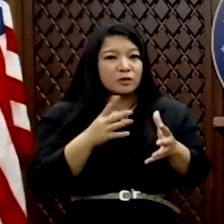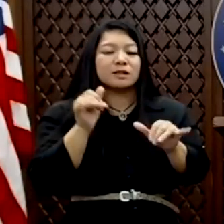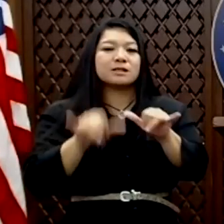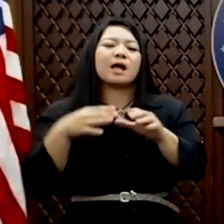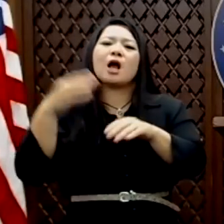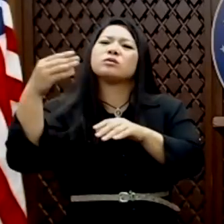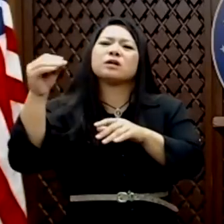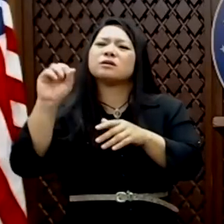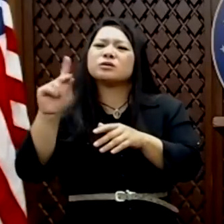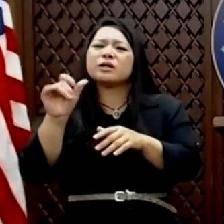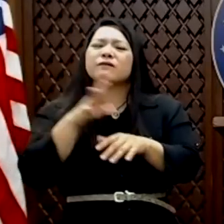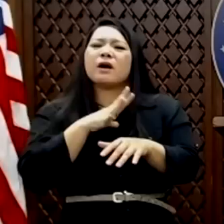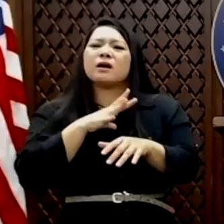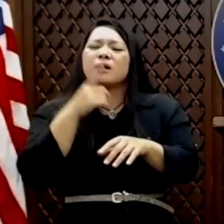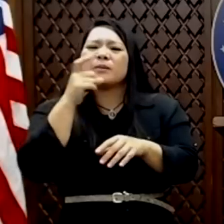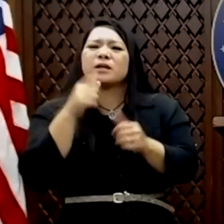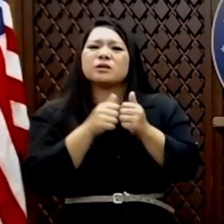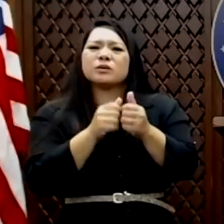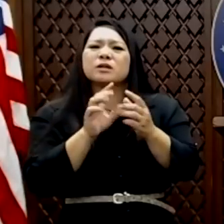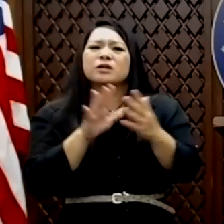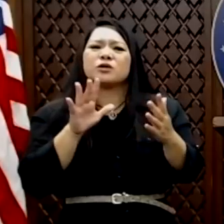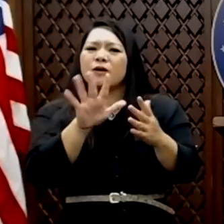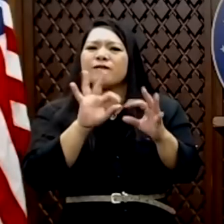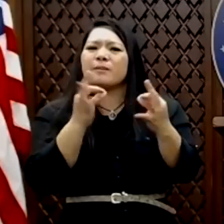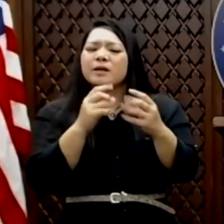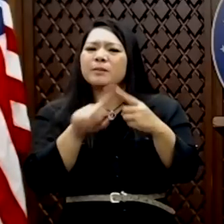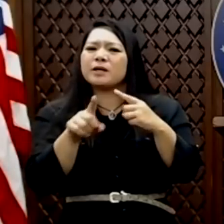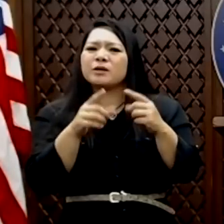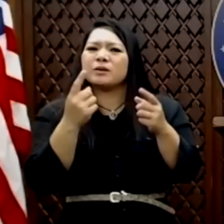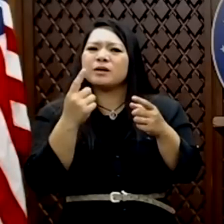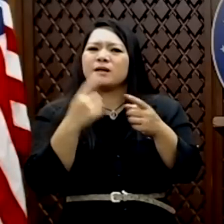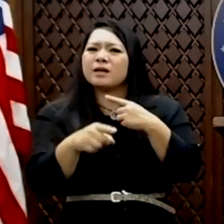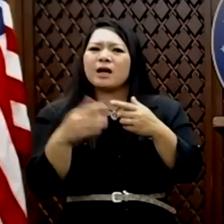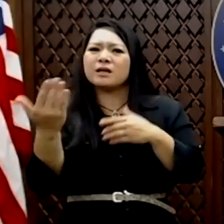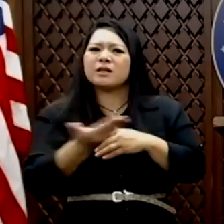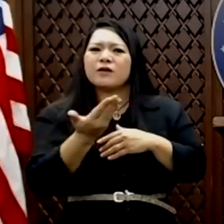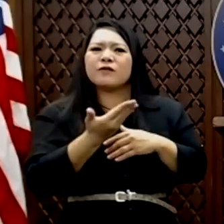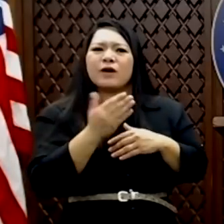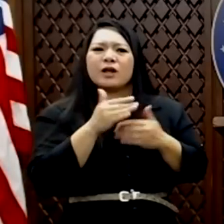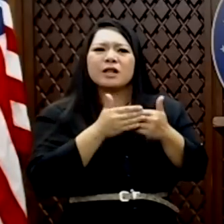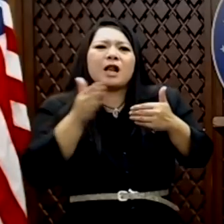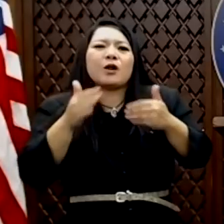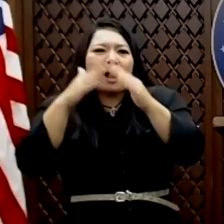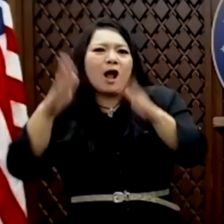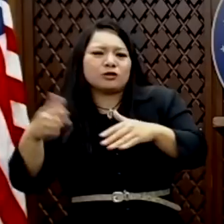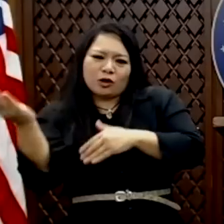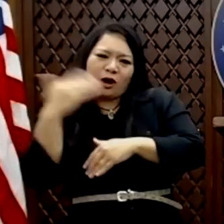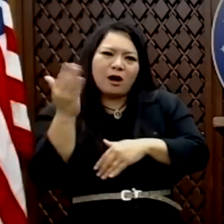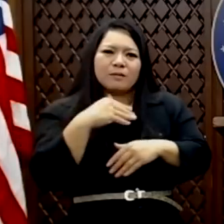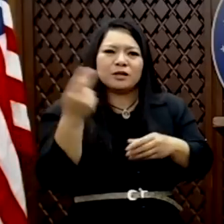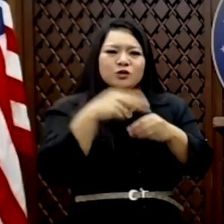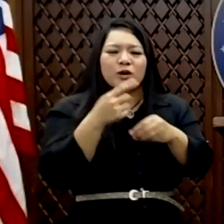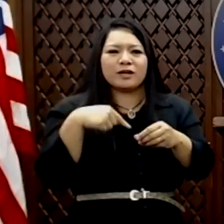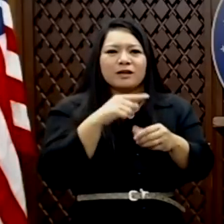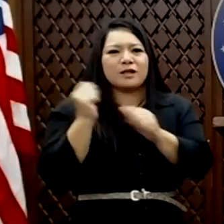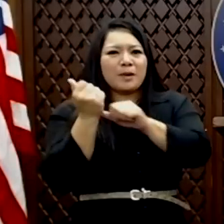and that's okay because it's within your family. But you cannot invite the whole neighborhood kids to the basketball or the